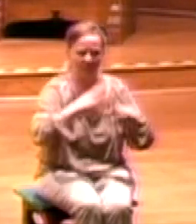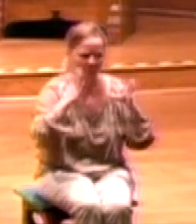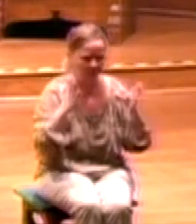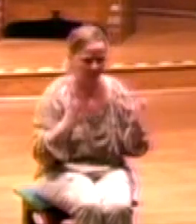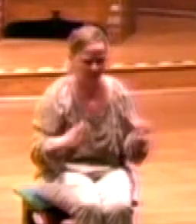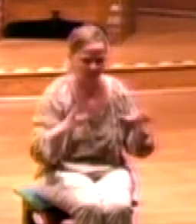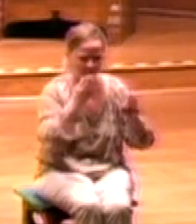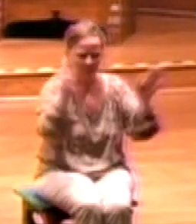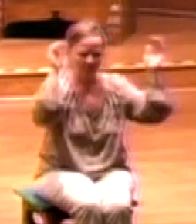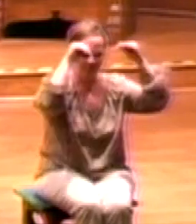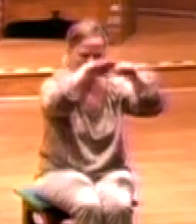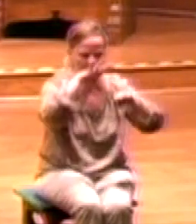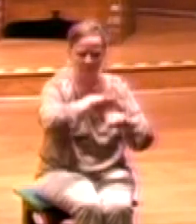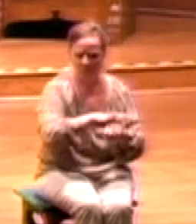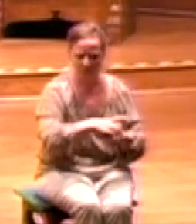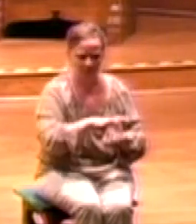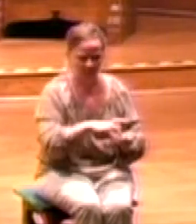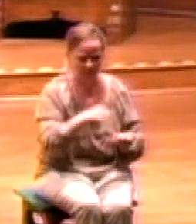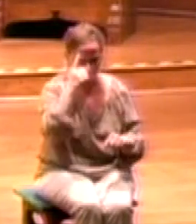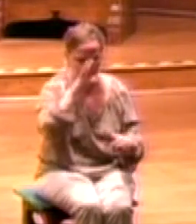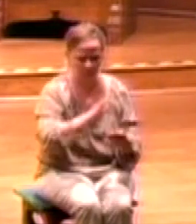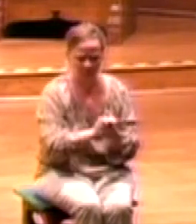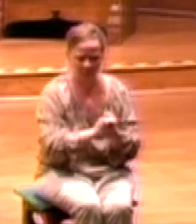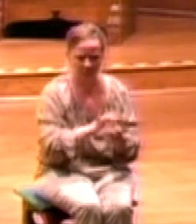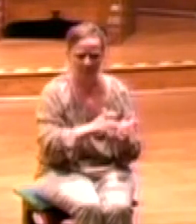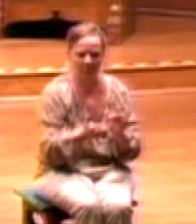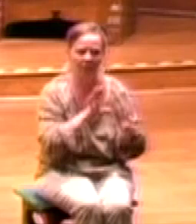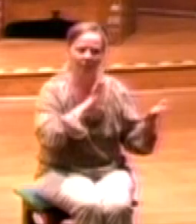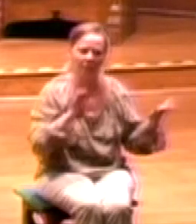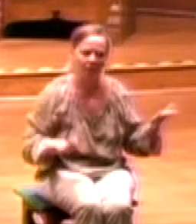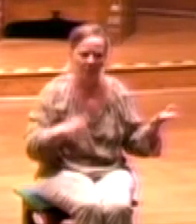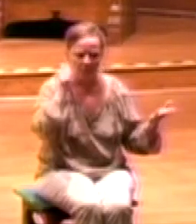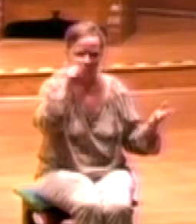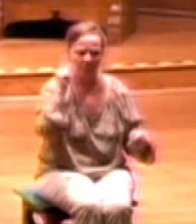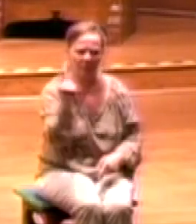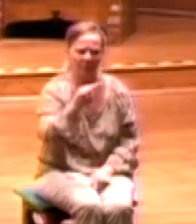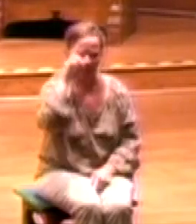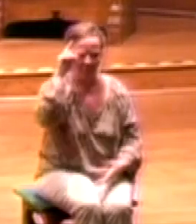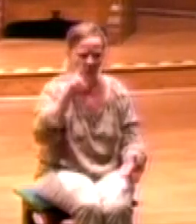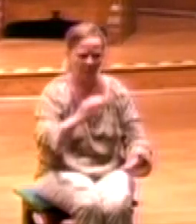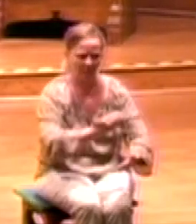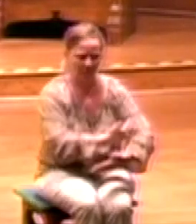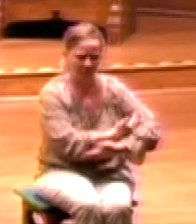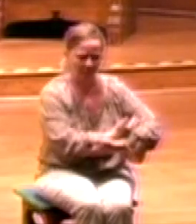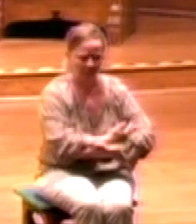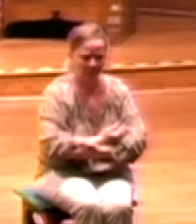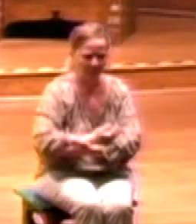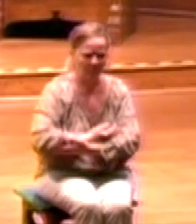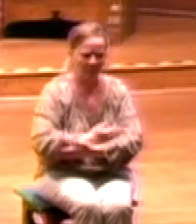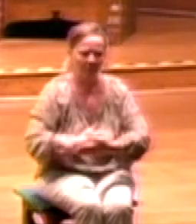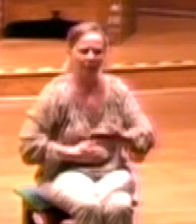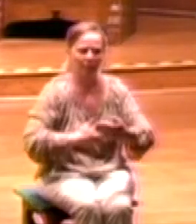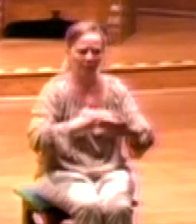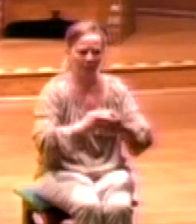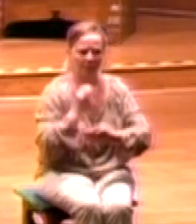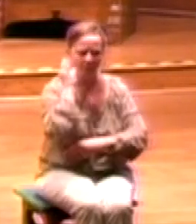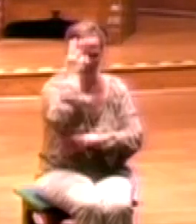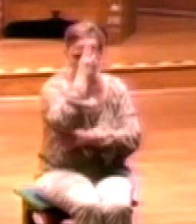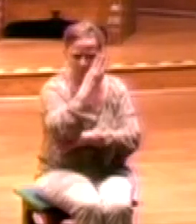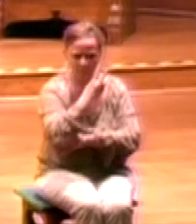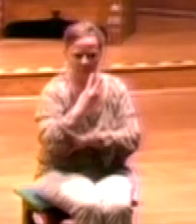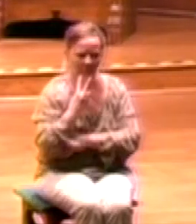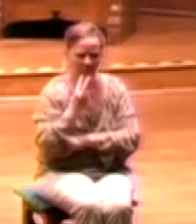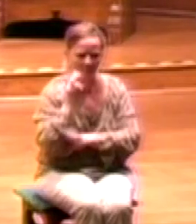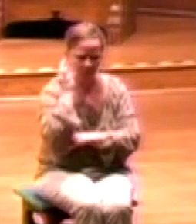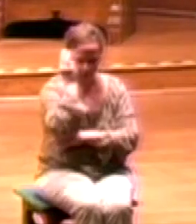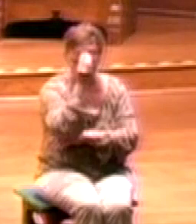and earth. I believe in Jesus Christ, God's only Son, our Lord, who was conceived by the Holy Spirit, born of the